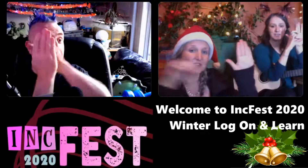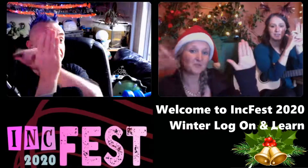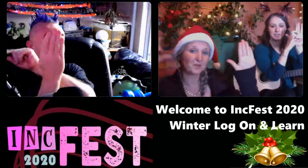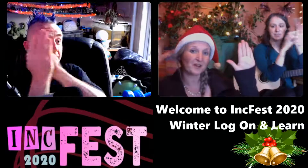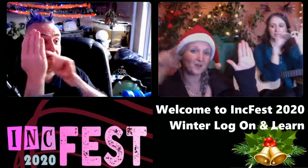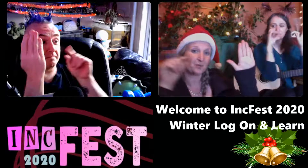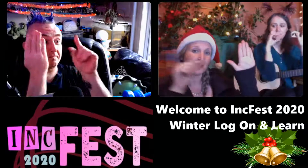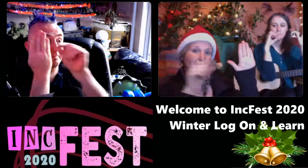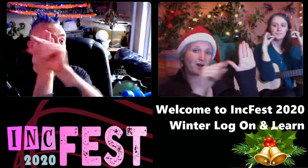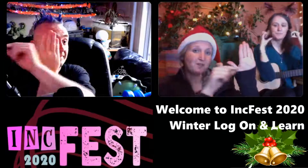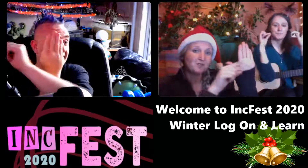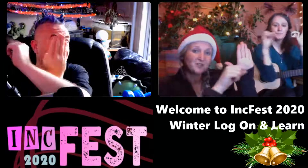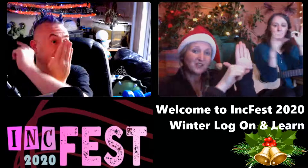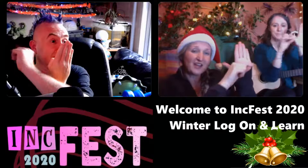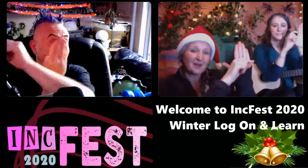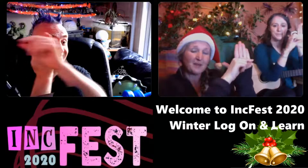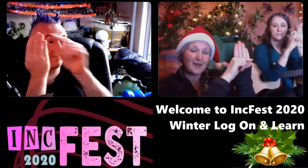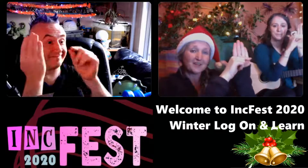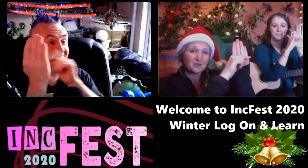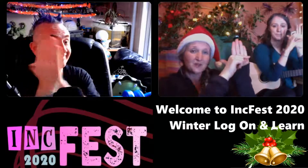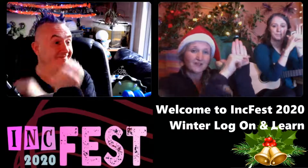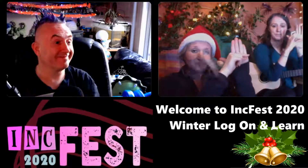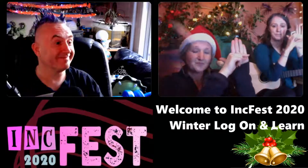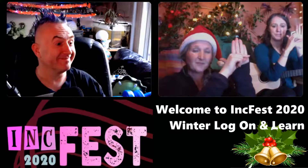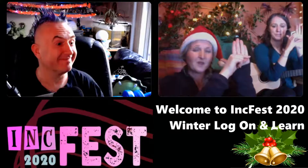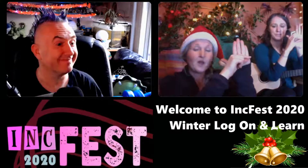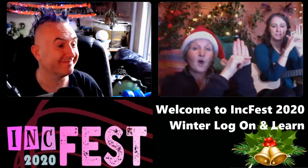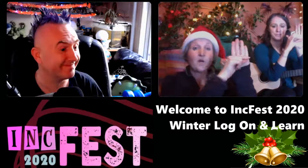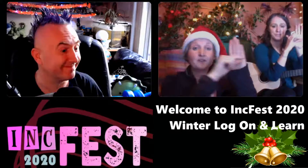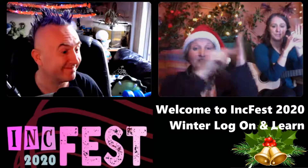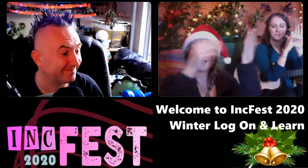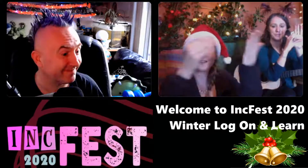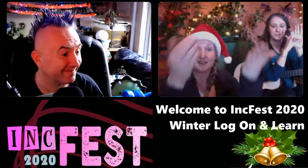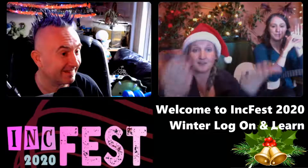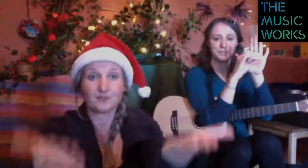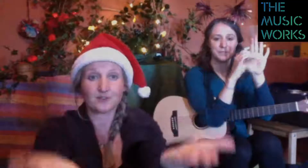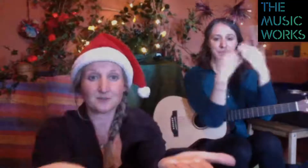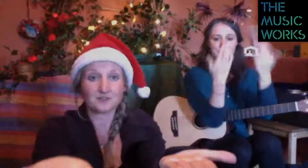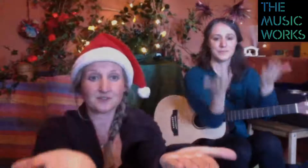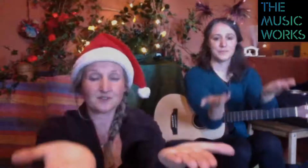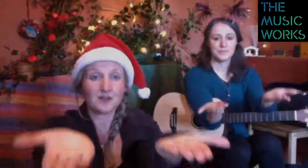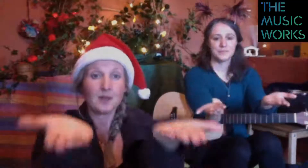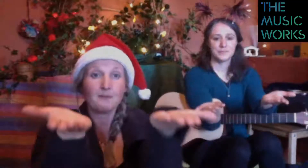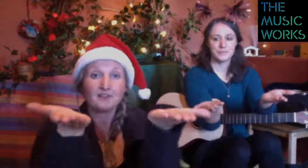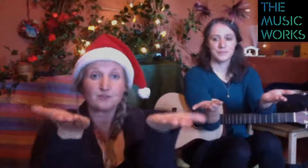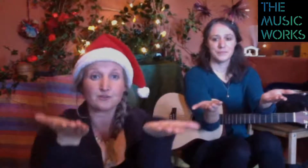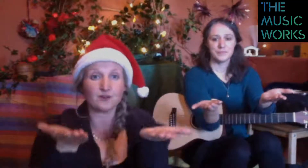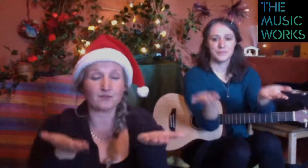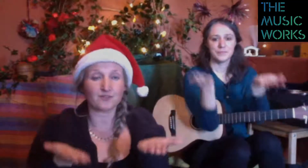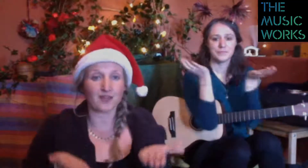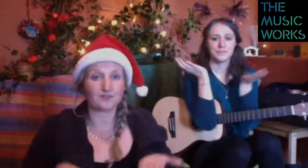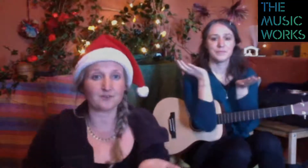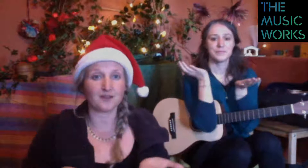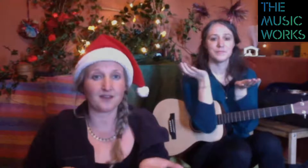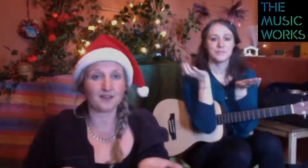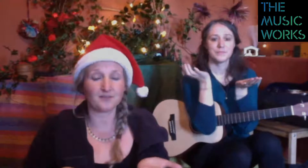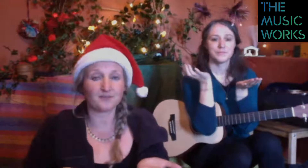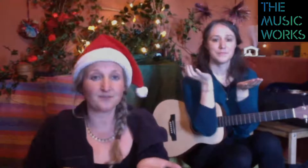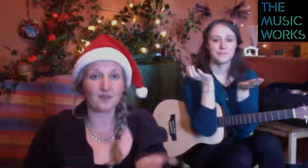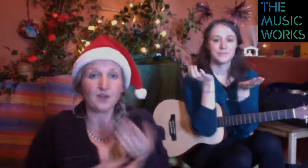bringing your bird, partridge in a pear tree. On the second day of Christmas, my true love gave to me